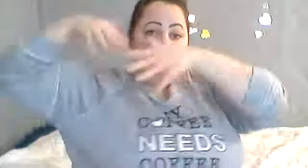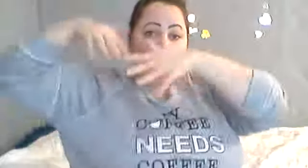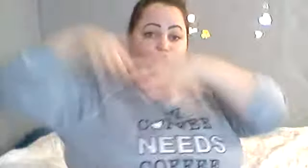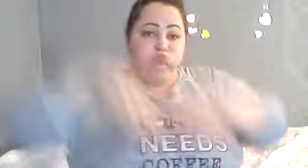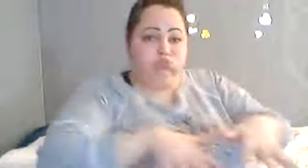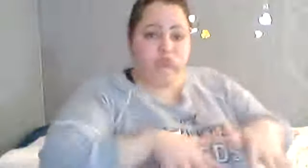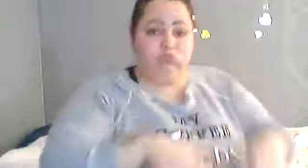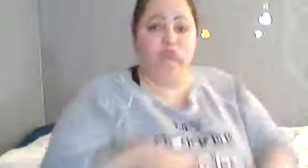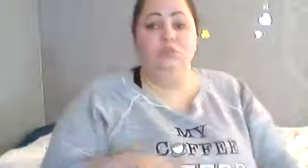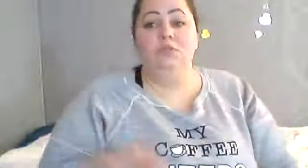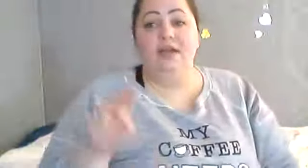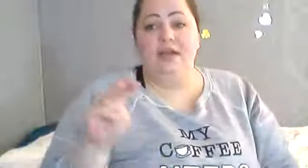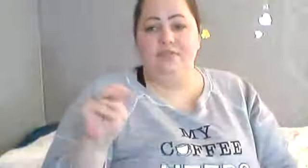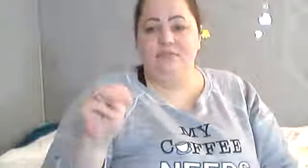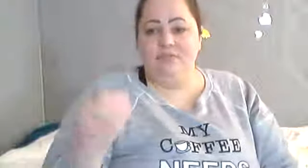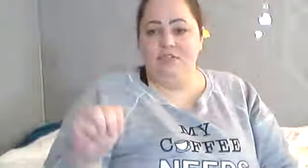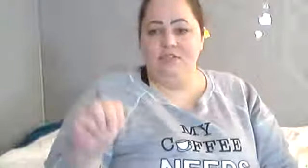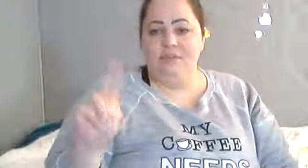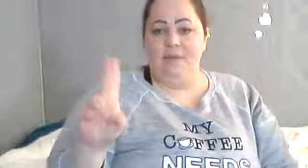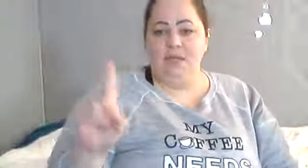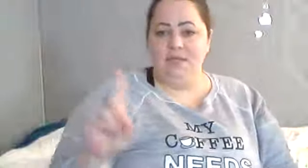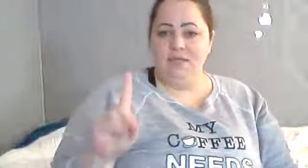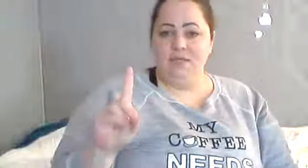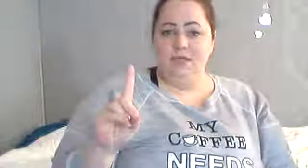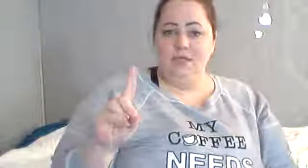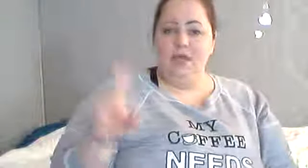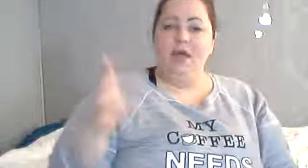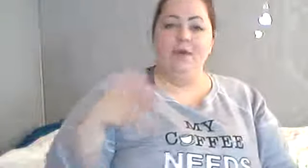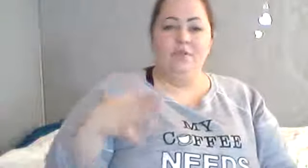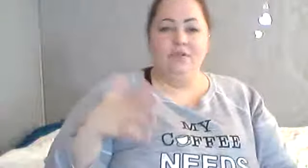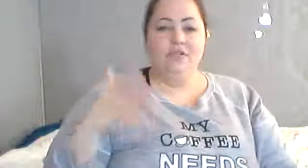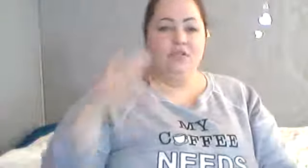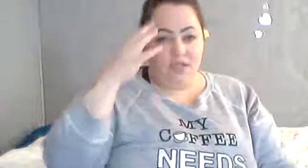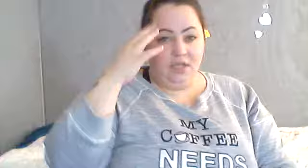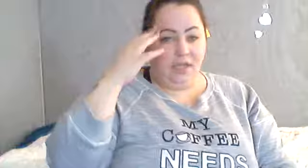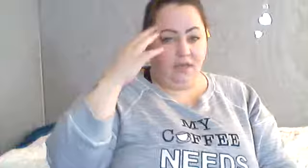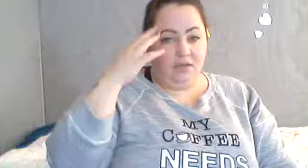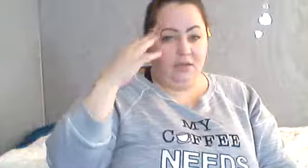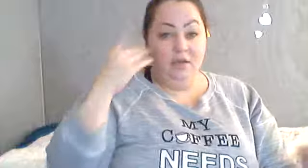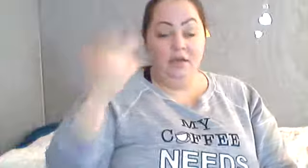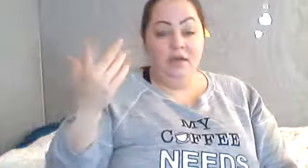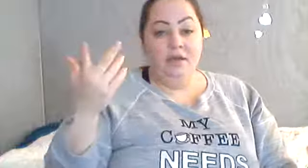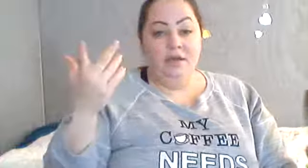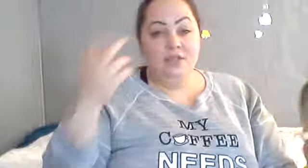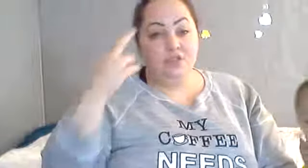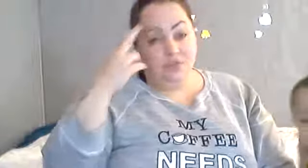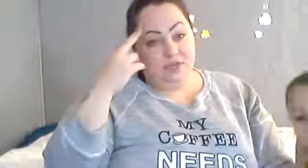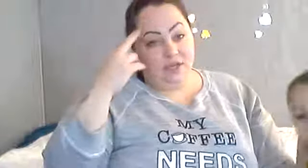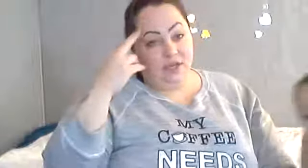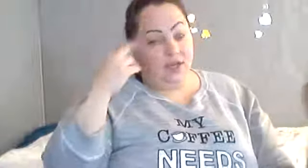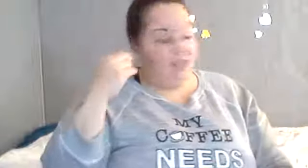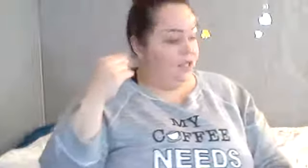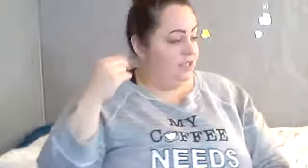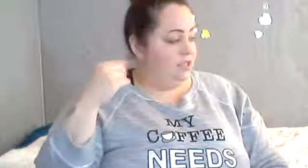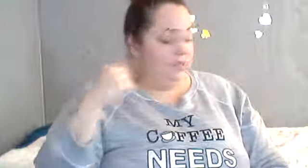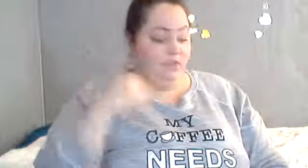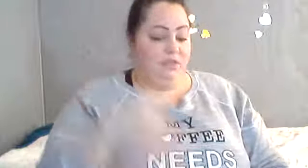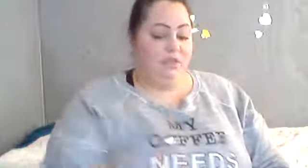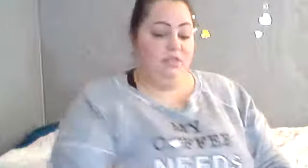You might have to finger spell mud. I would, just to like Unless you're using it in context, but it just depends on